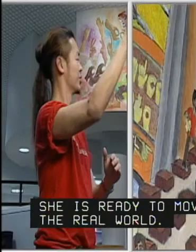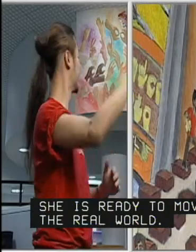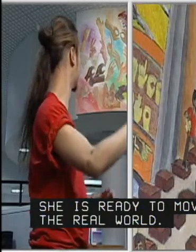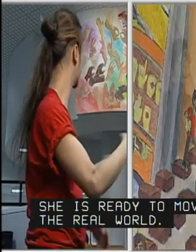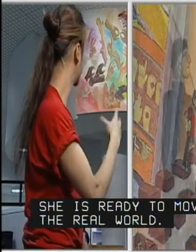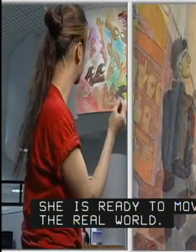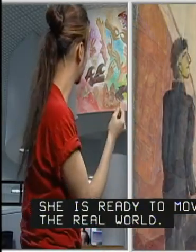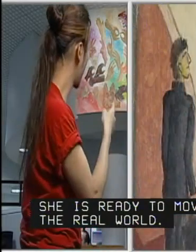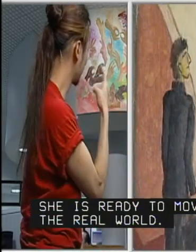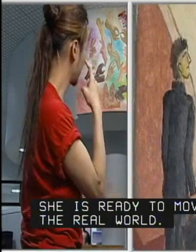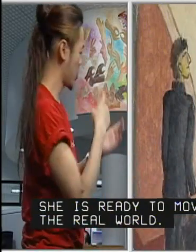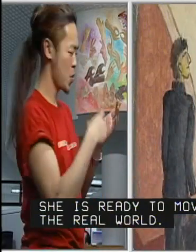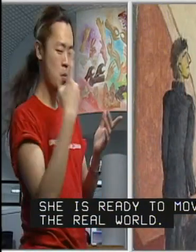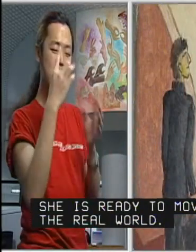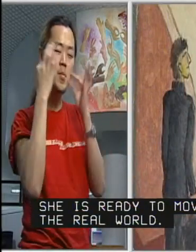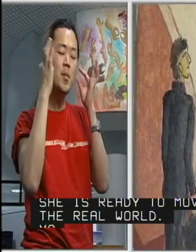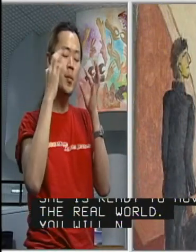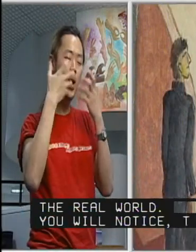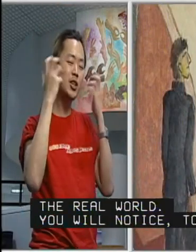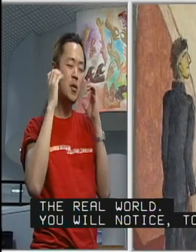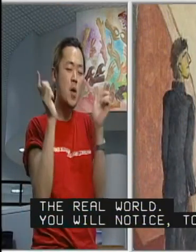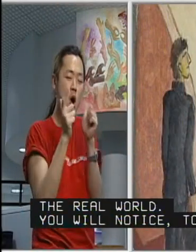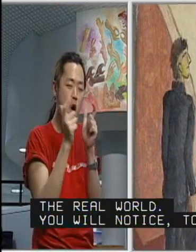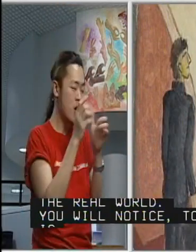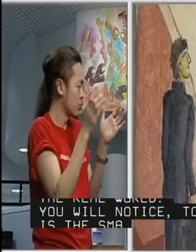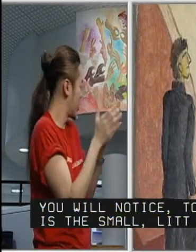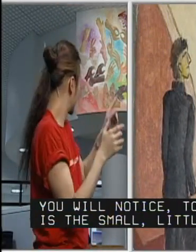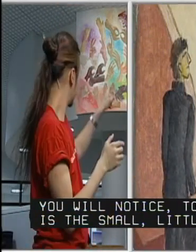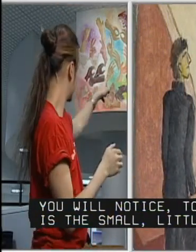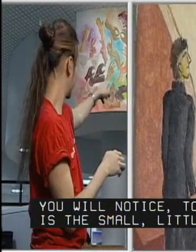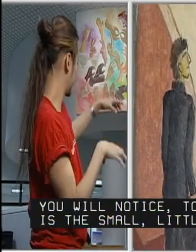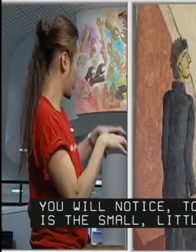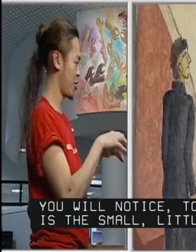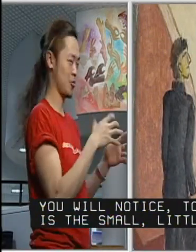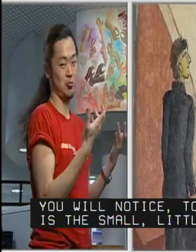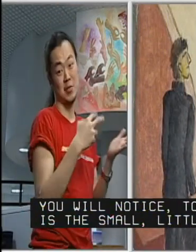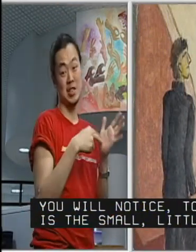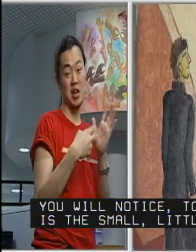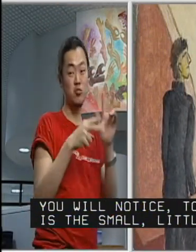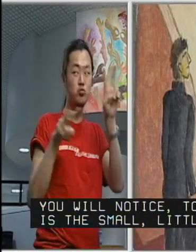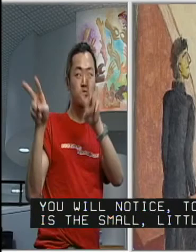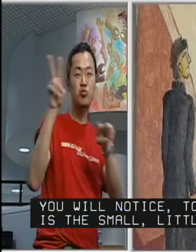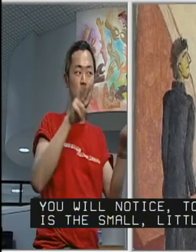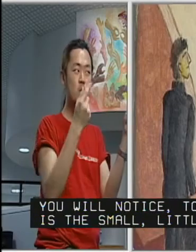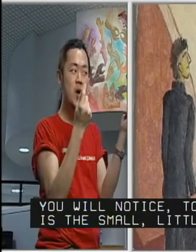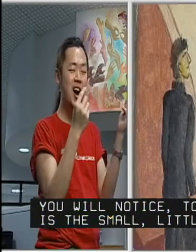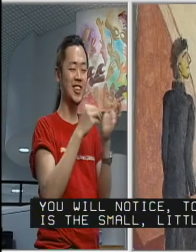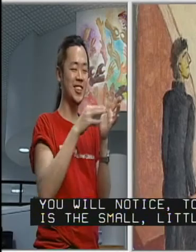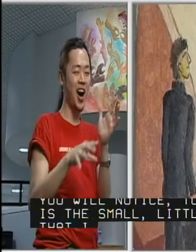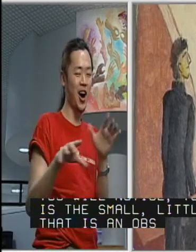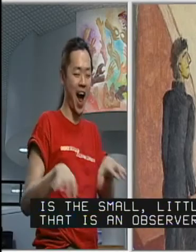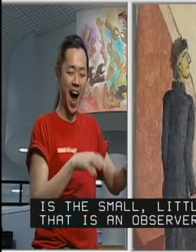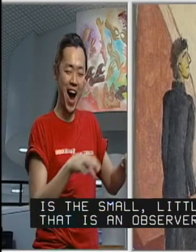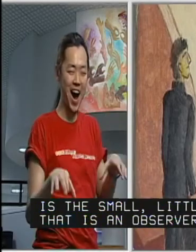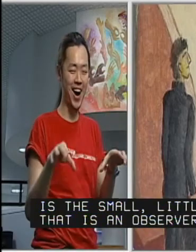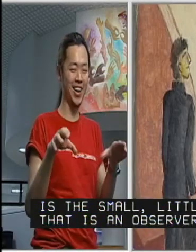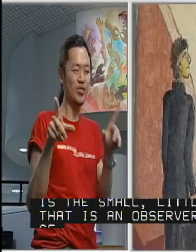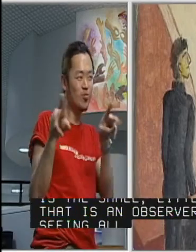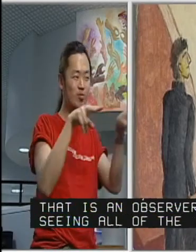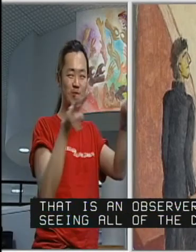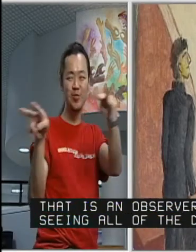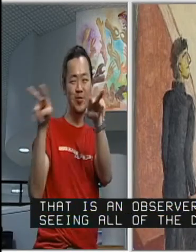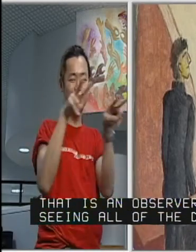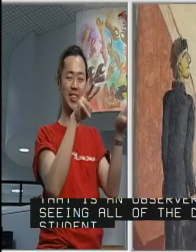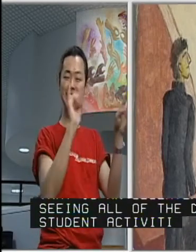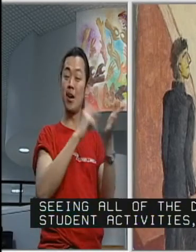the real world. You'll notice too that there's a small little cat here. That's an observer who's